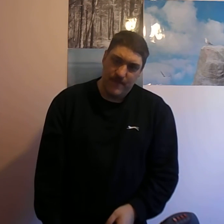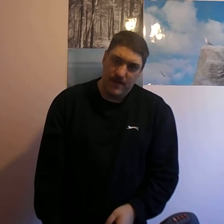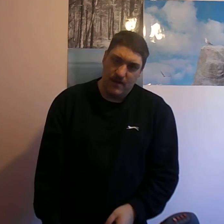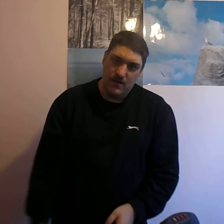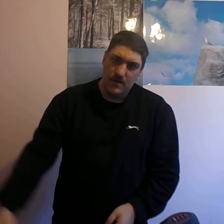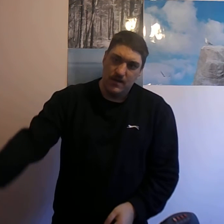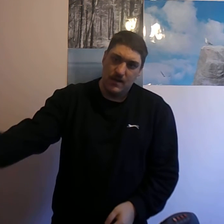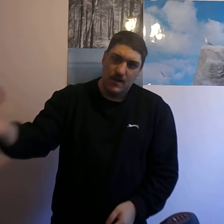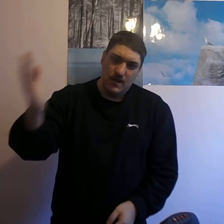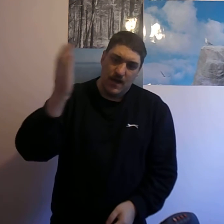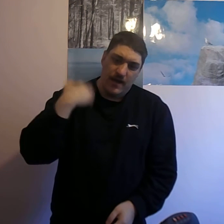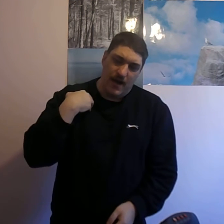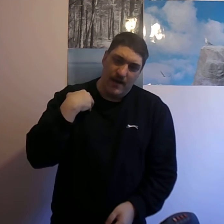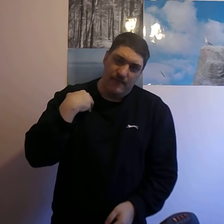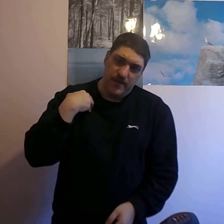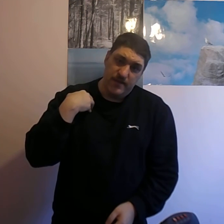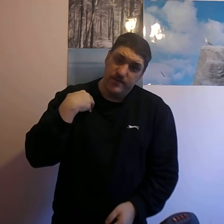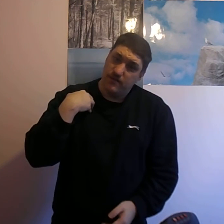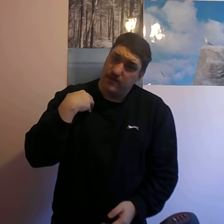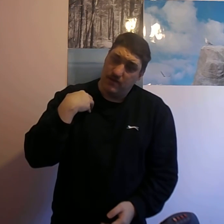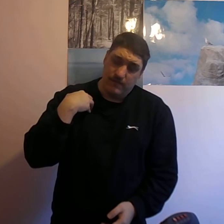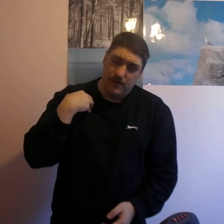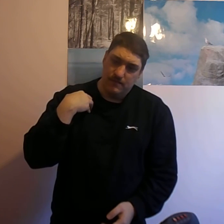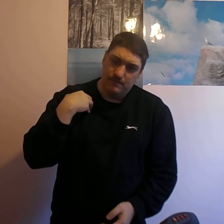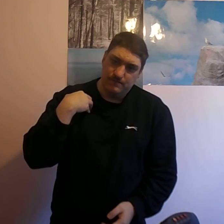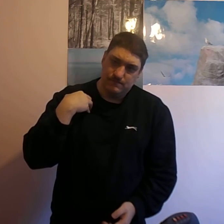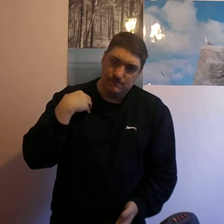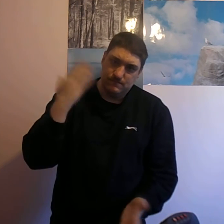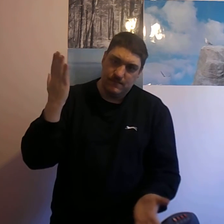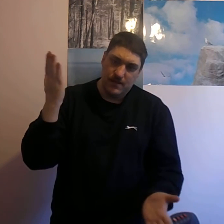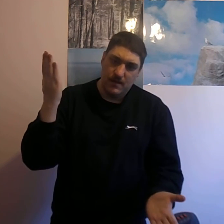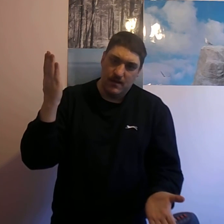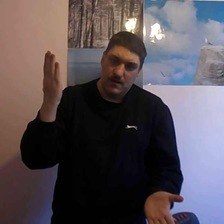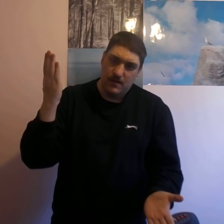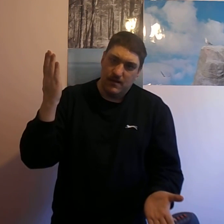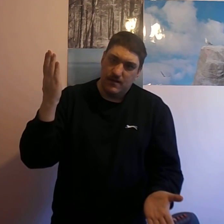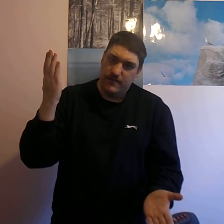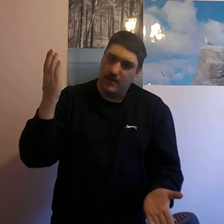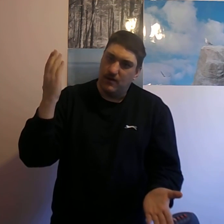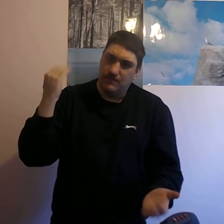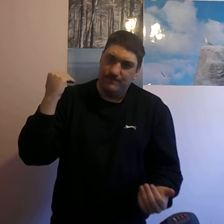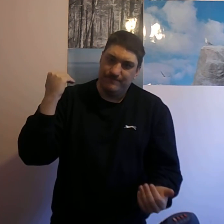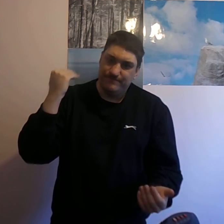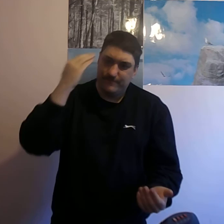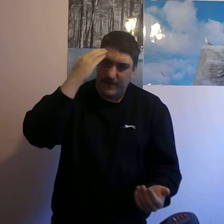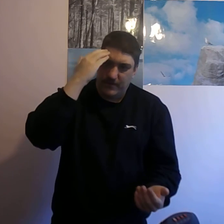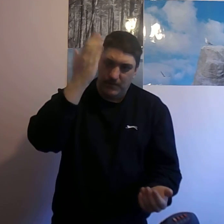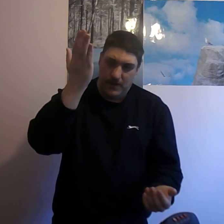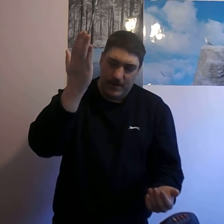know, and I have been Joe Silver. So, goodbye.